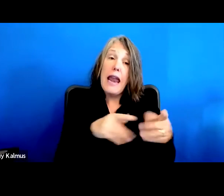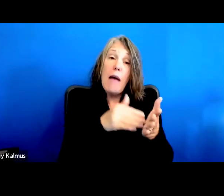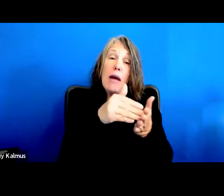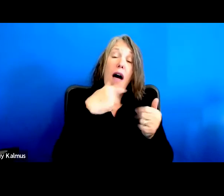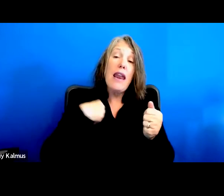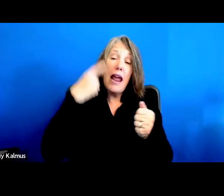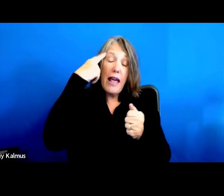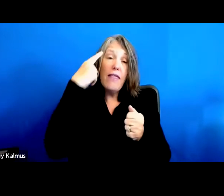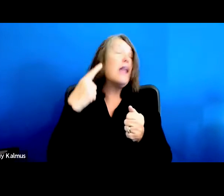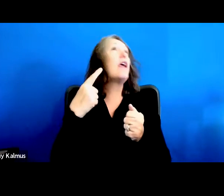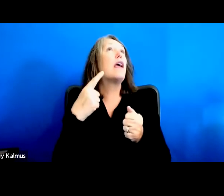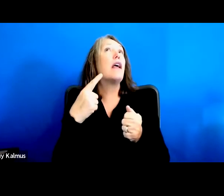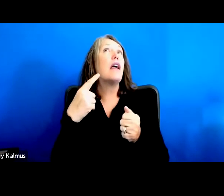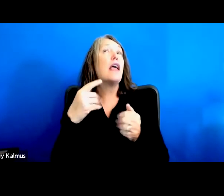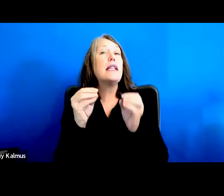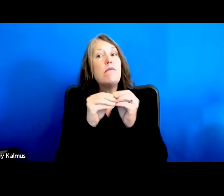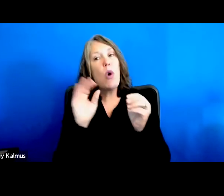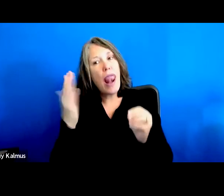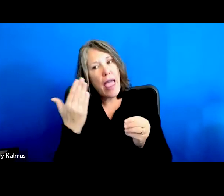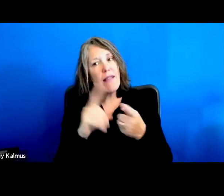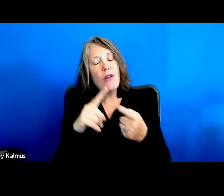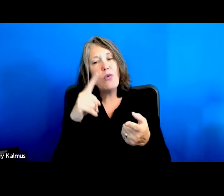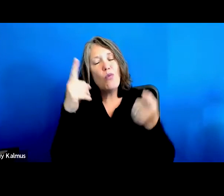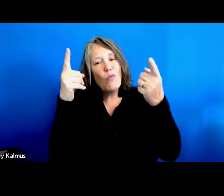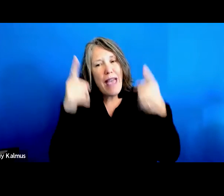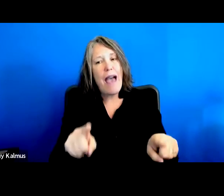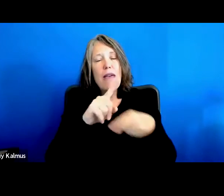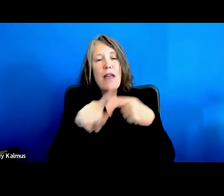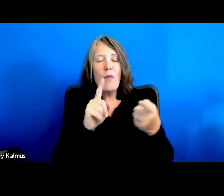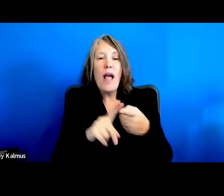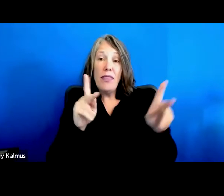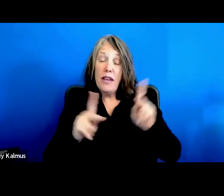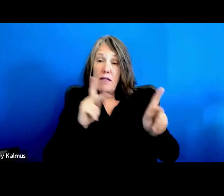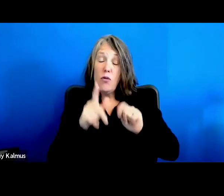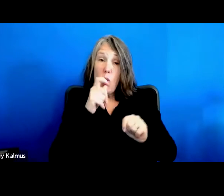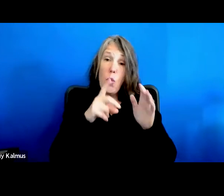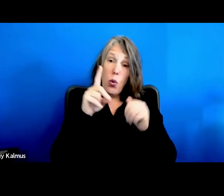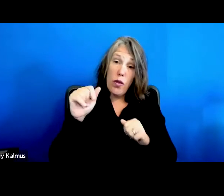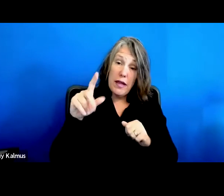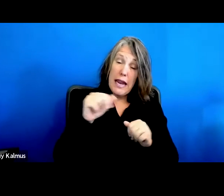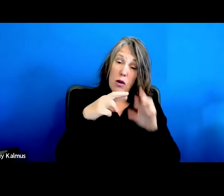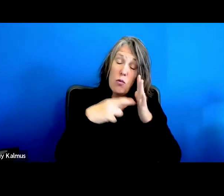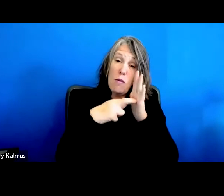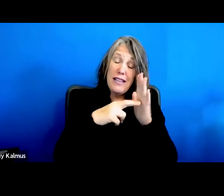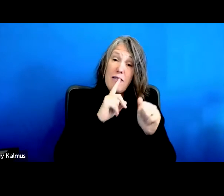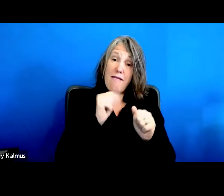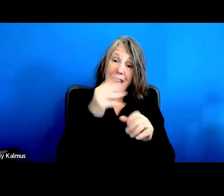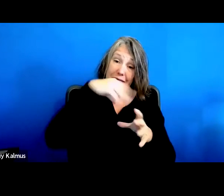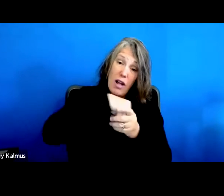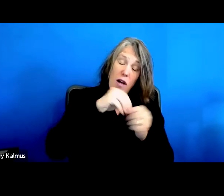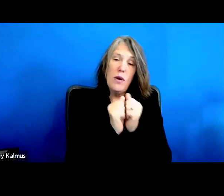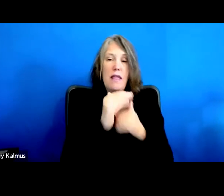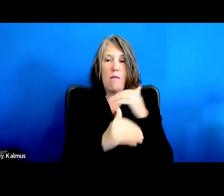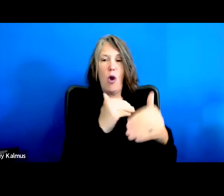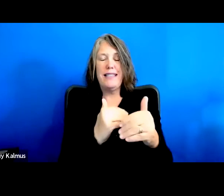much more likely to happen when the individuals who the data represents are not involved in the process.